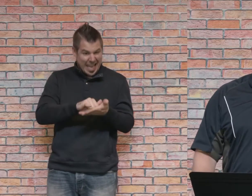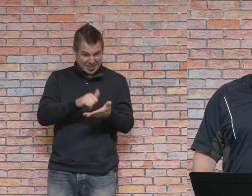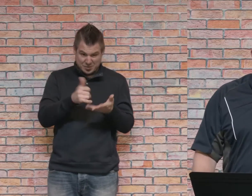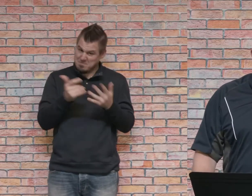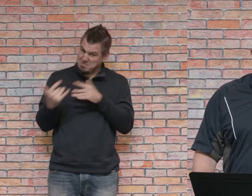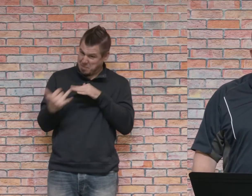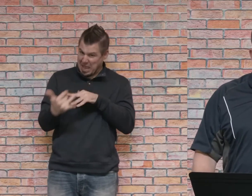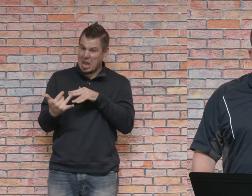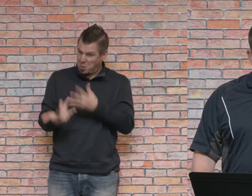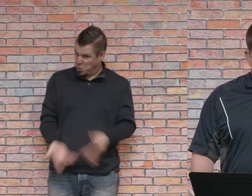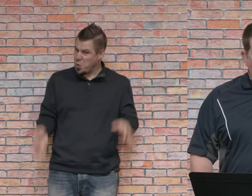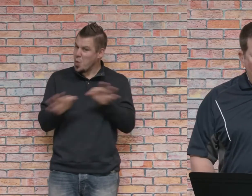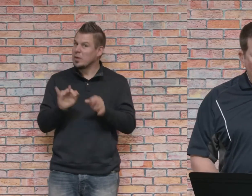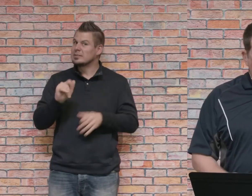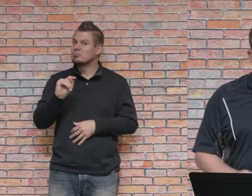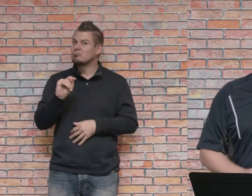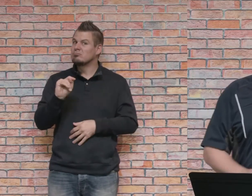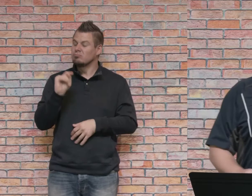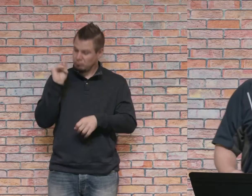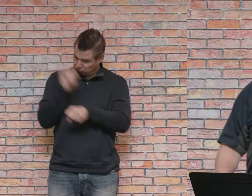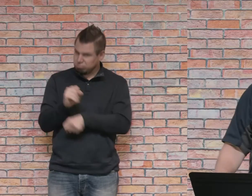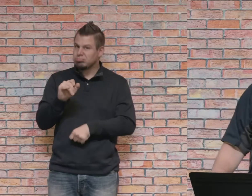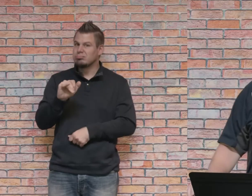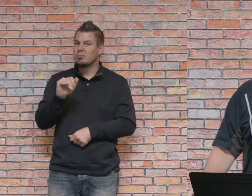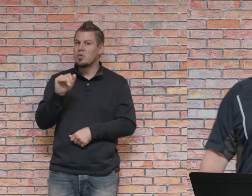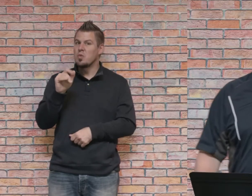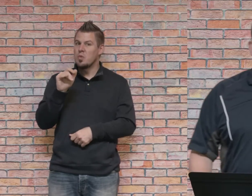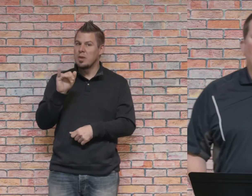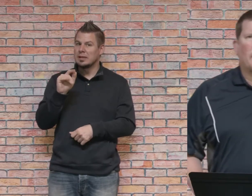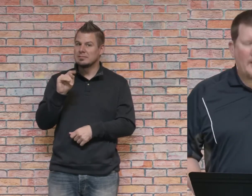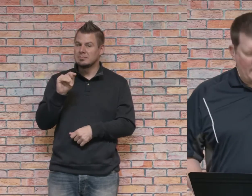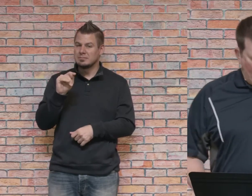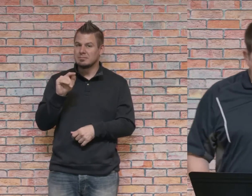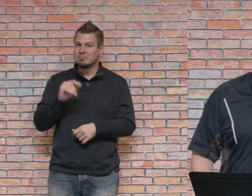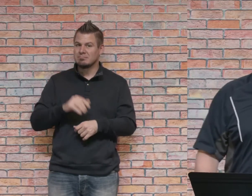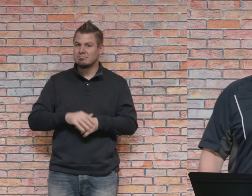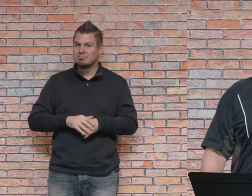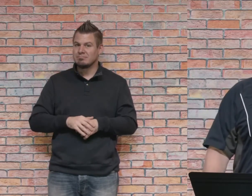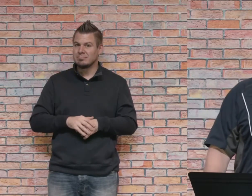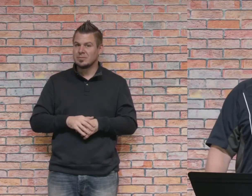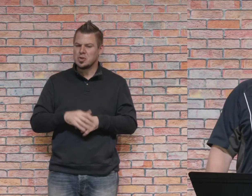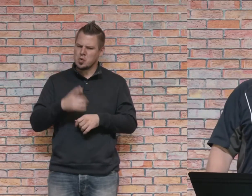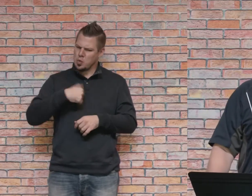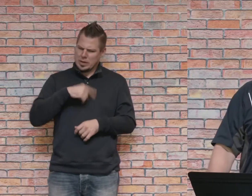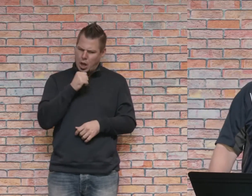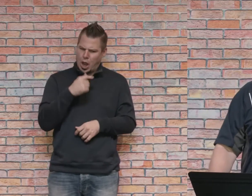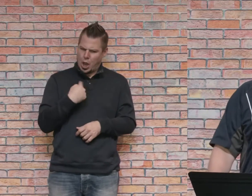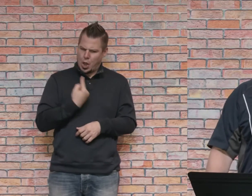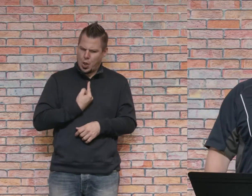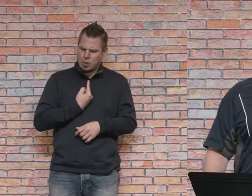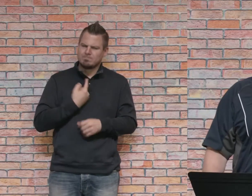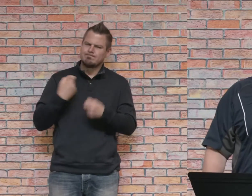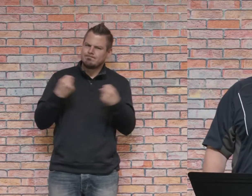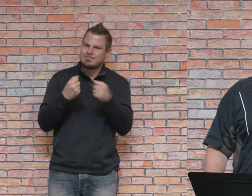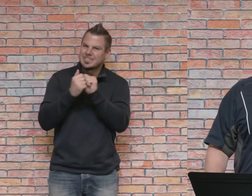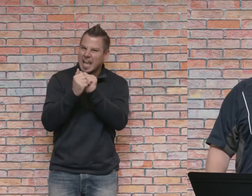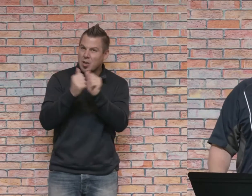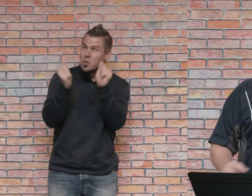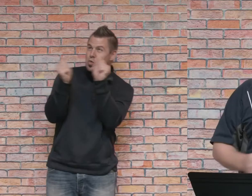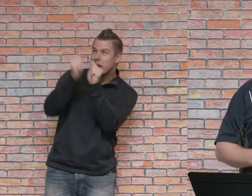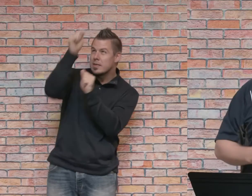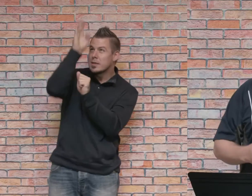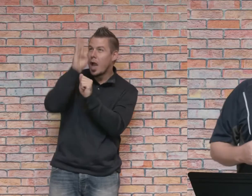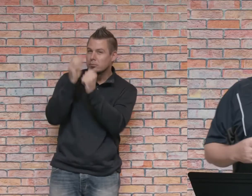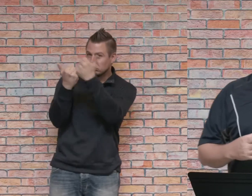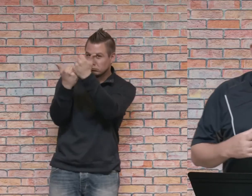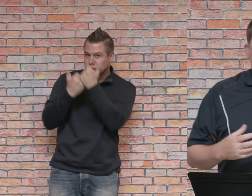worth winning. This is a fight that we do not fight alone. We fight together. We fight with God on our side. And so